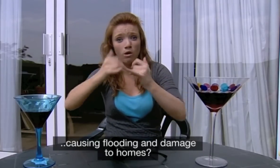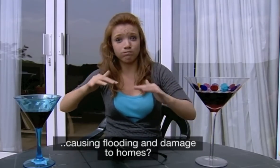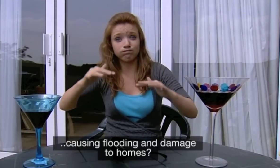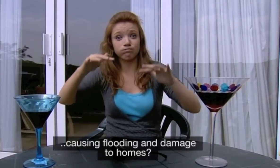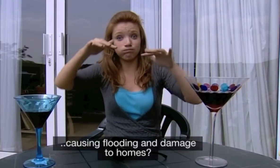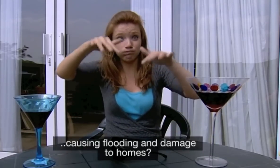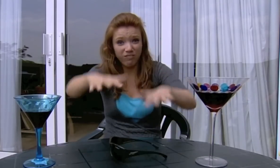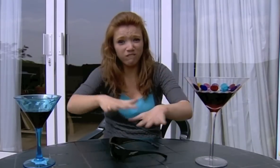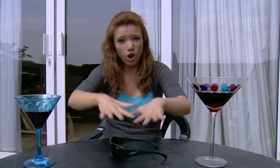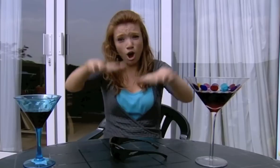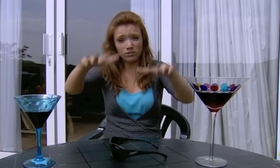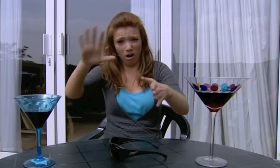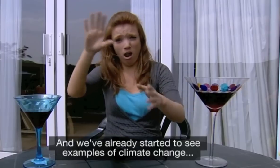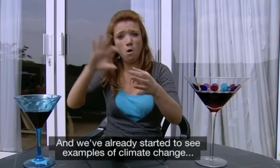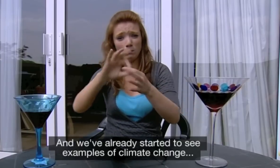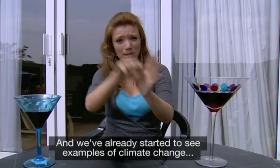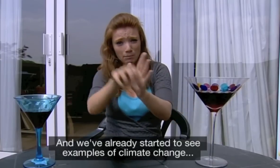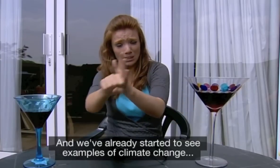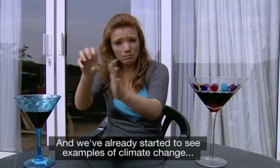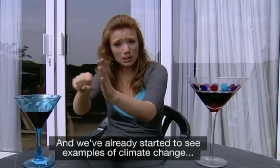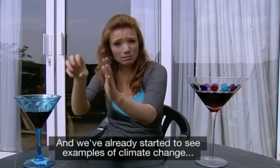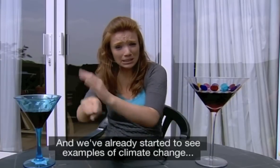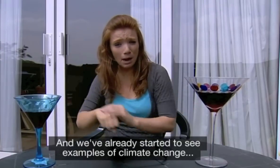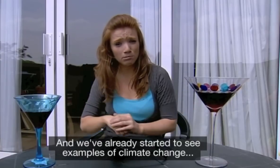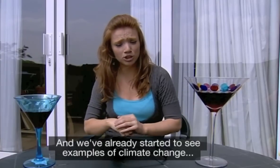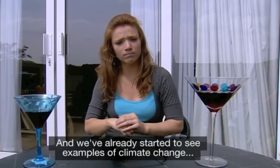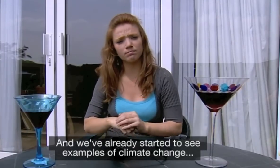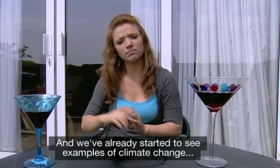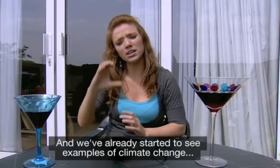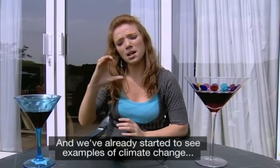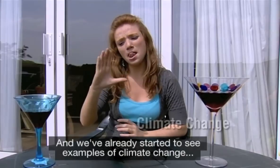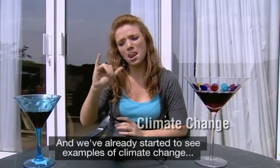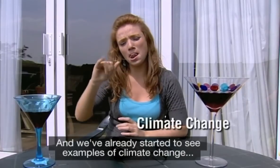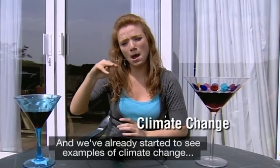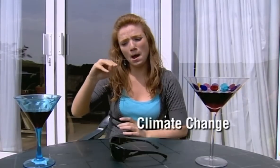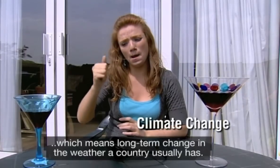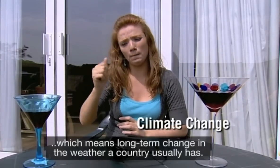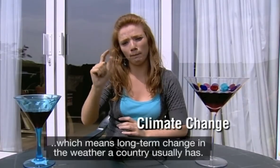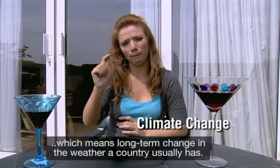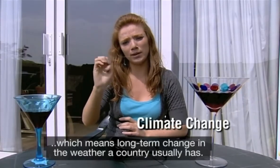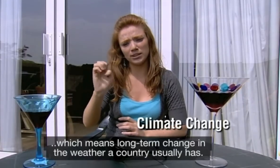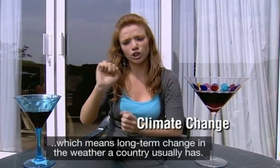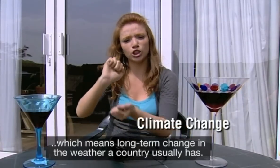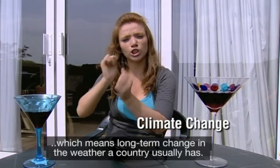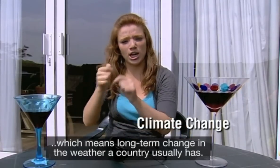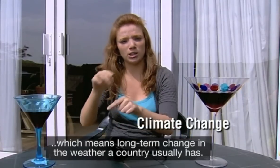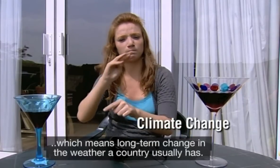homes? And we've already started to see examples of climate change, which means long-term change in the kind of weather a country